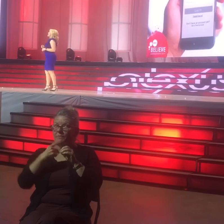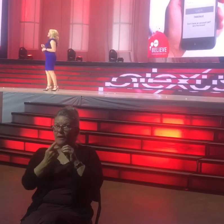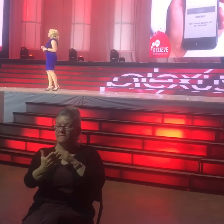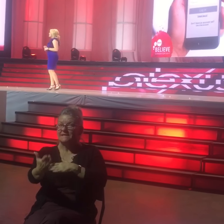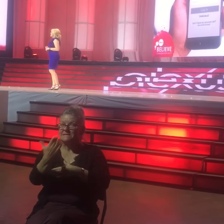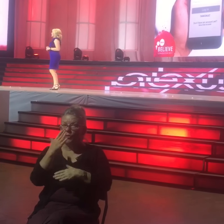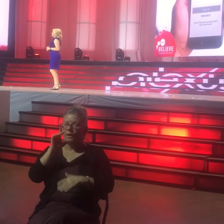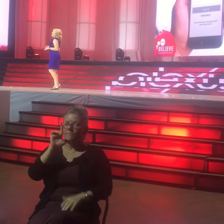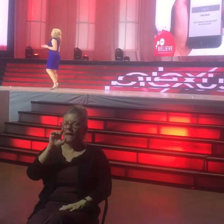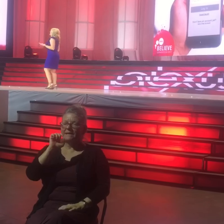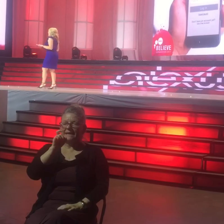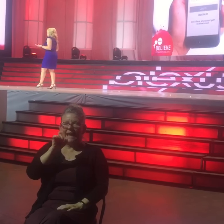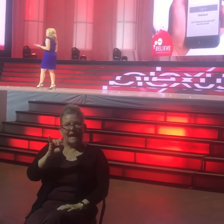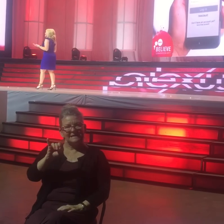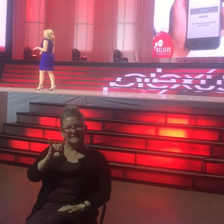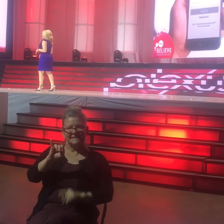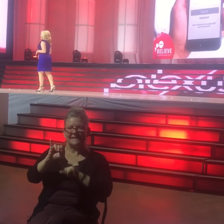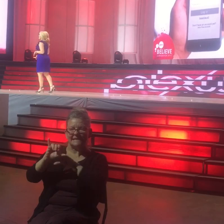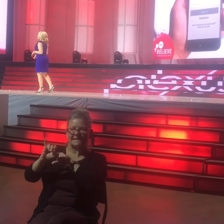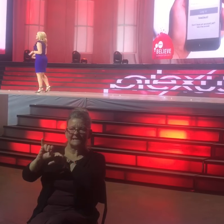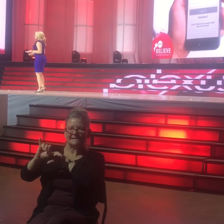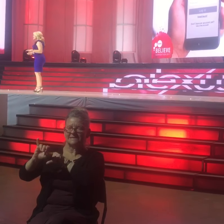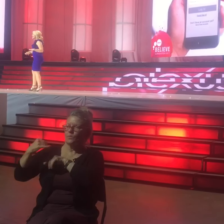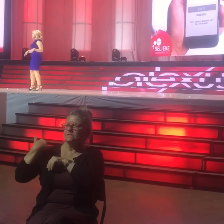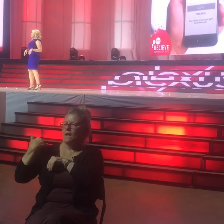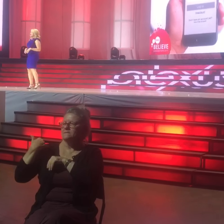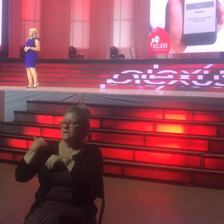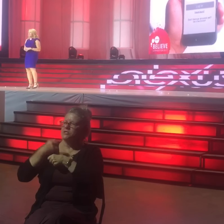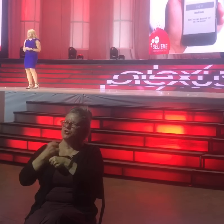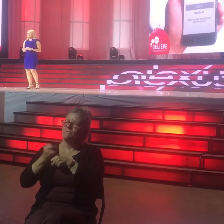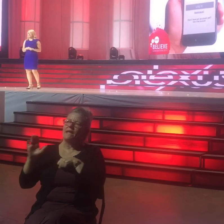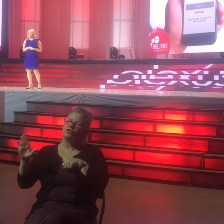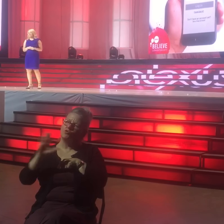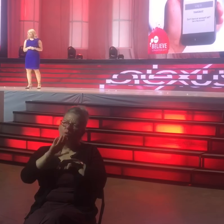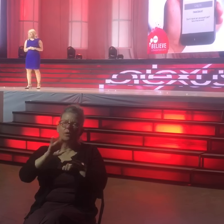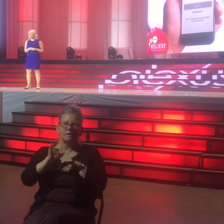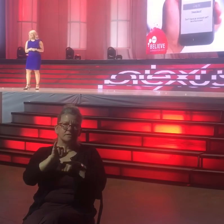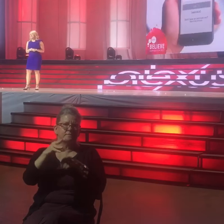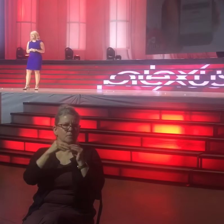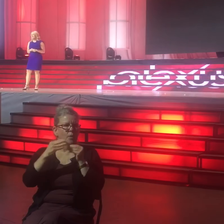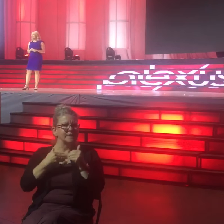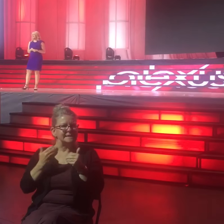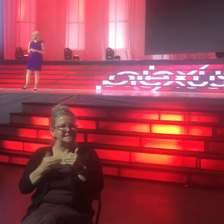is to make your job a lot easier. So let's take a look.